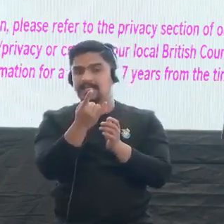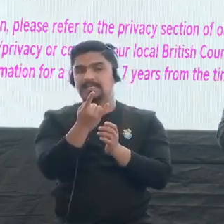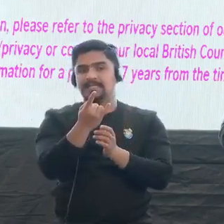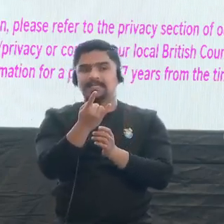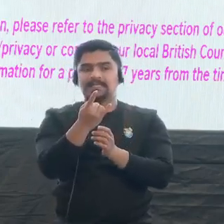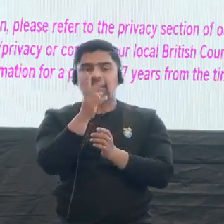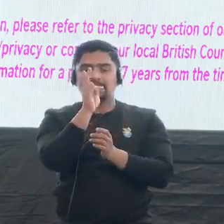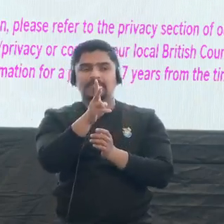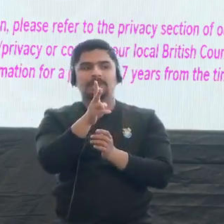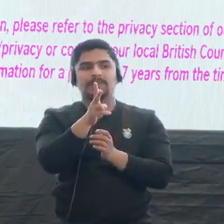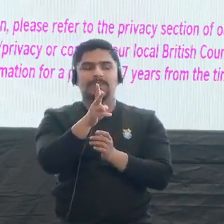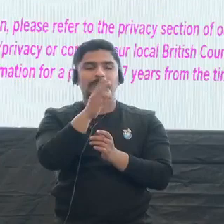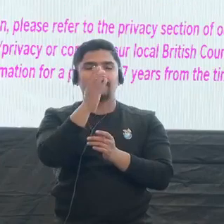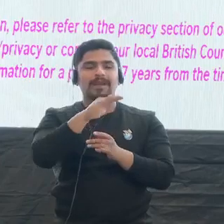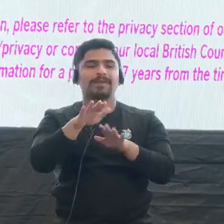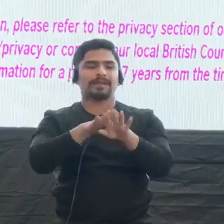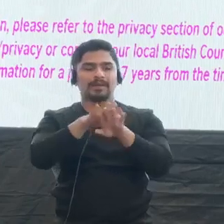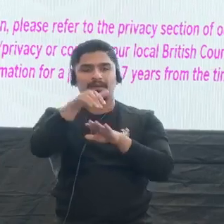children